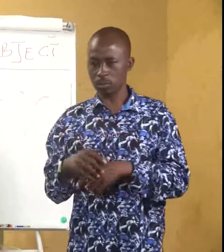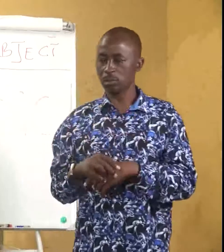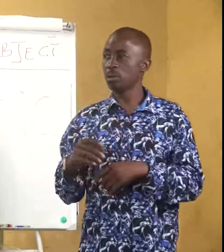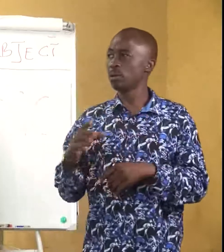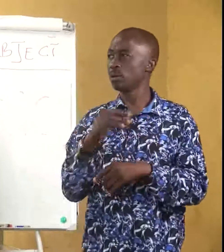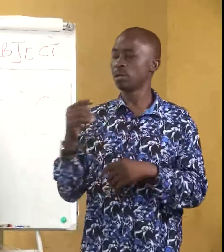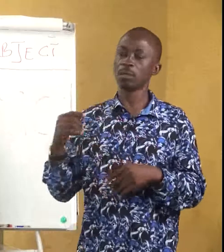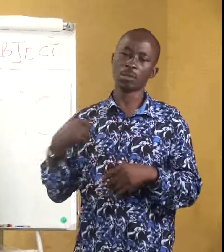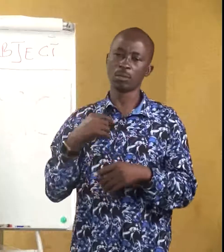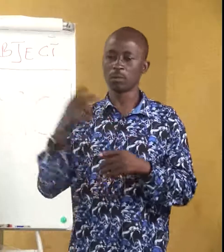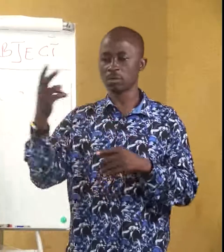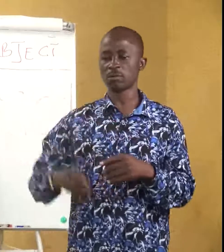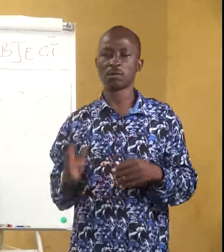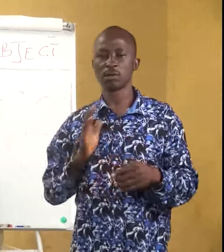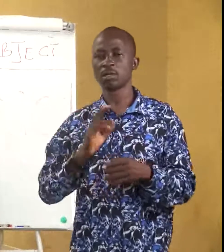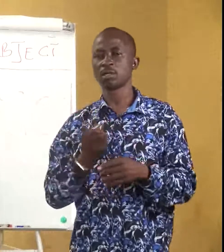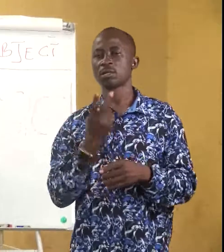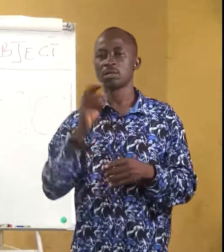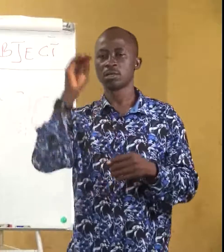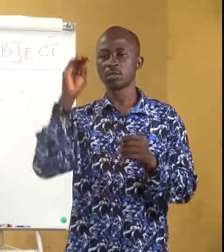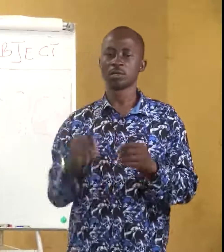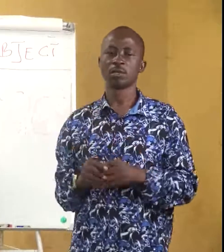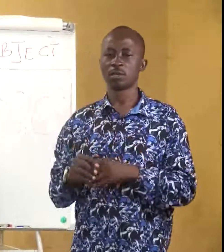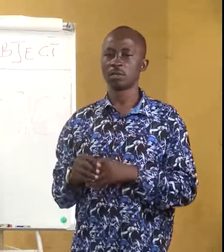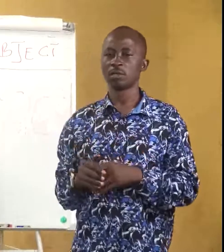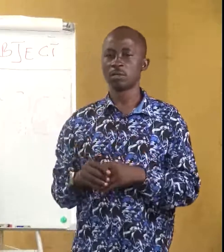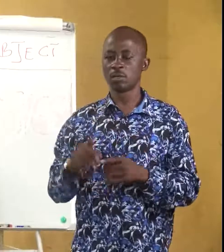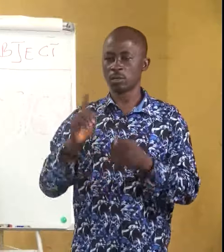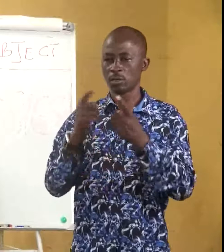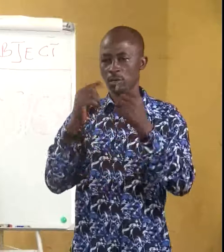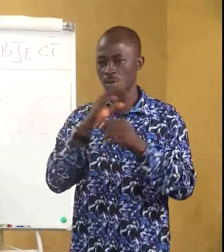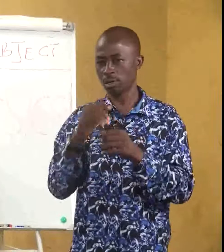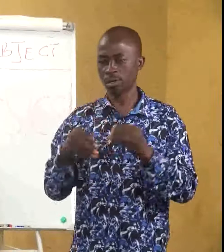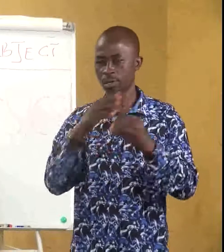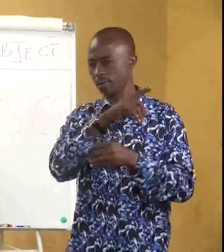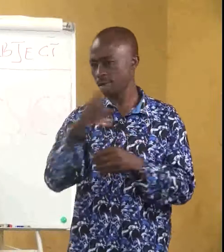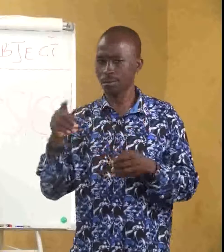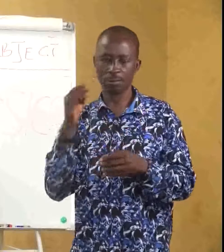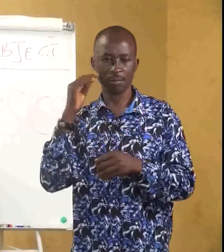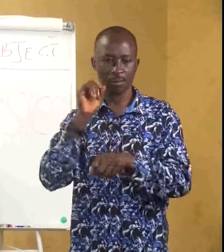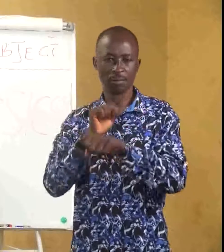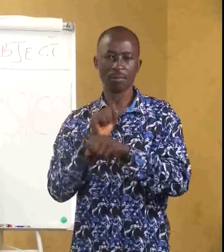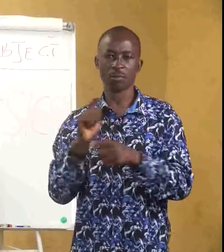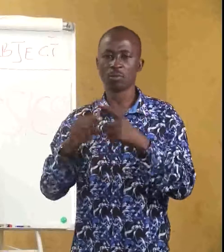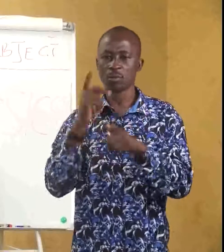call on my second, Mr. Napoleon Kure, to come and give you an assignment to keep you busy at